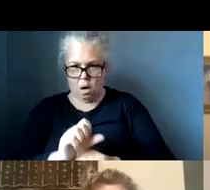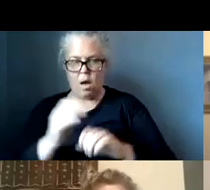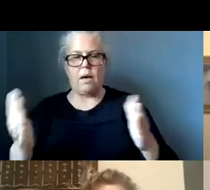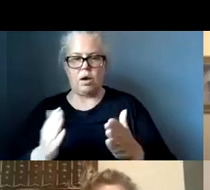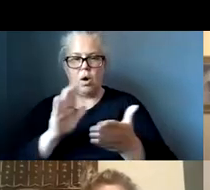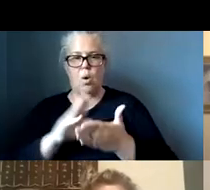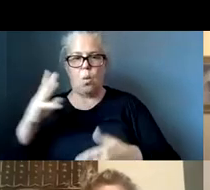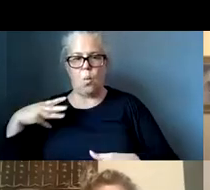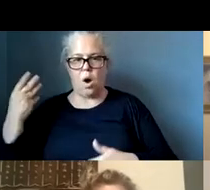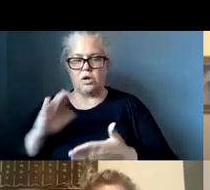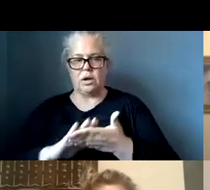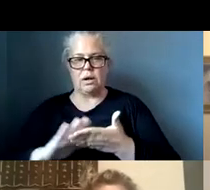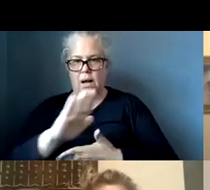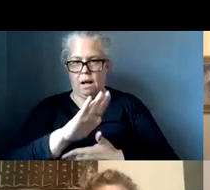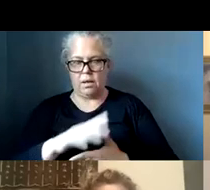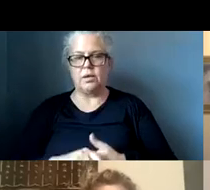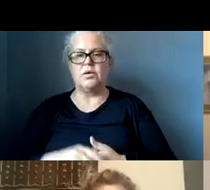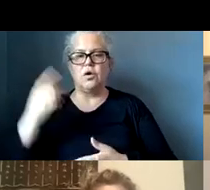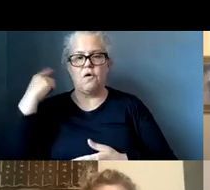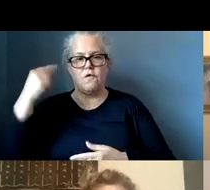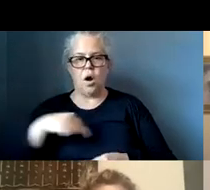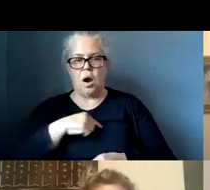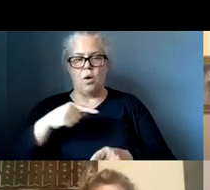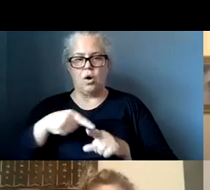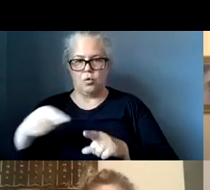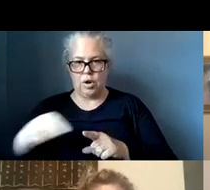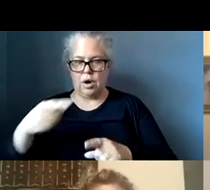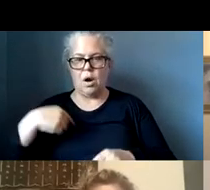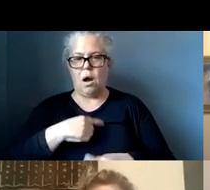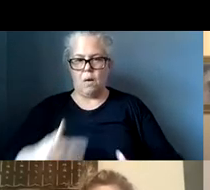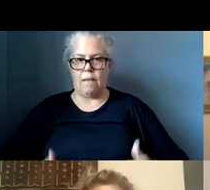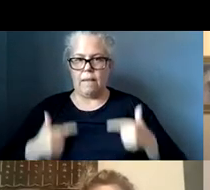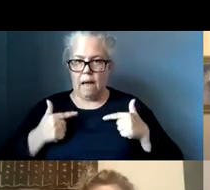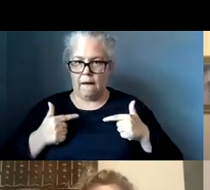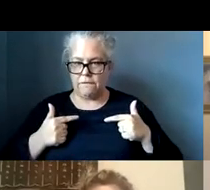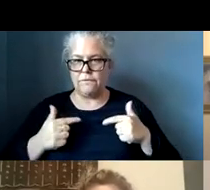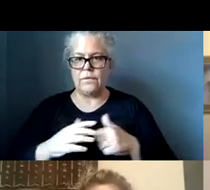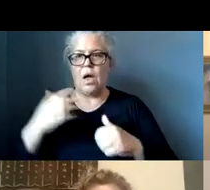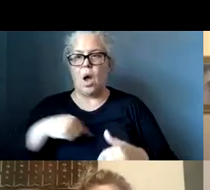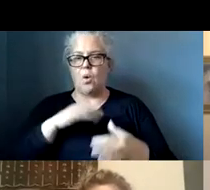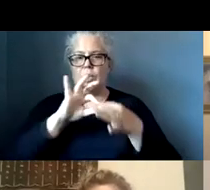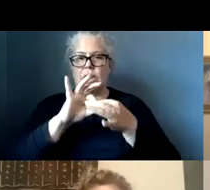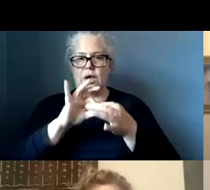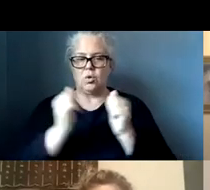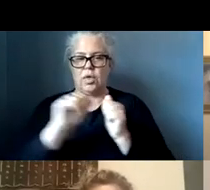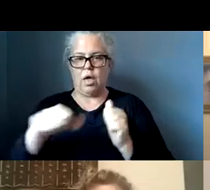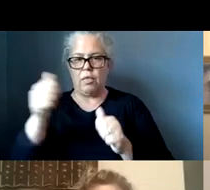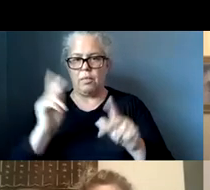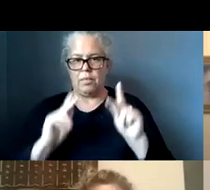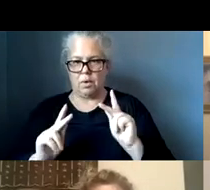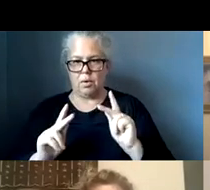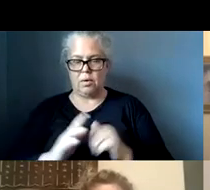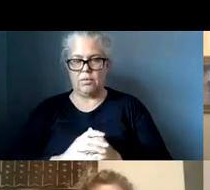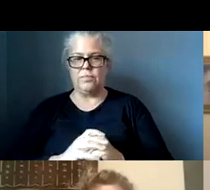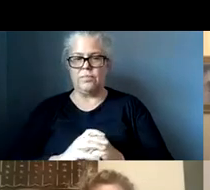College and grad school, and our careers, and our lives, our relationships with other people. What a magnificent